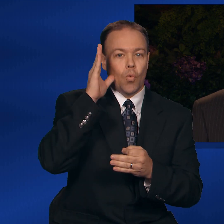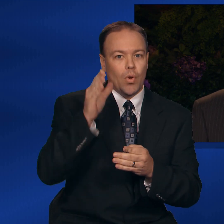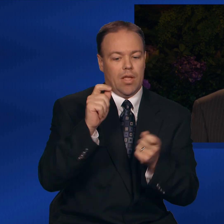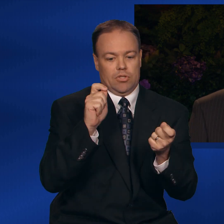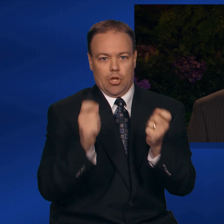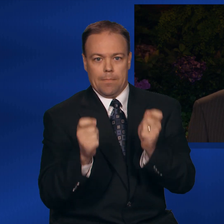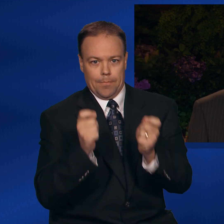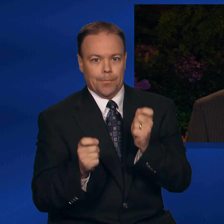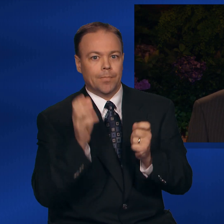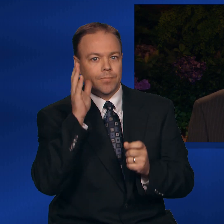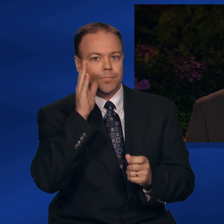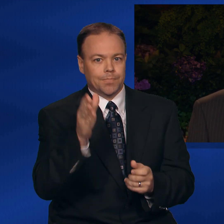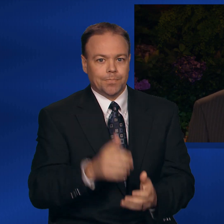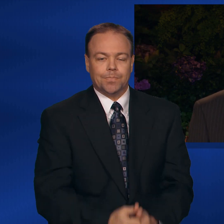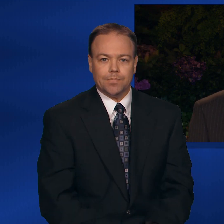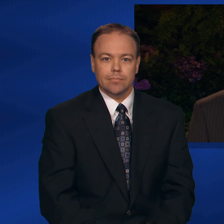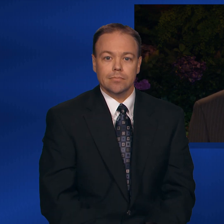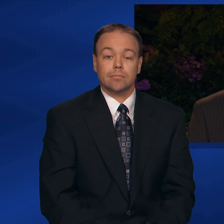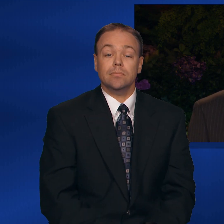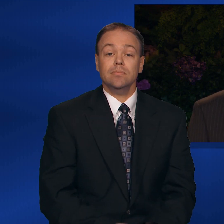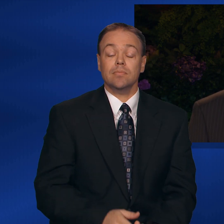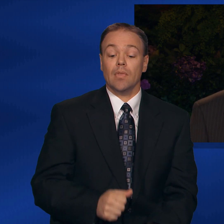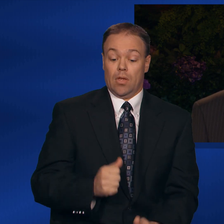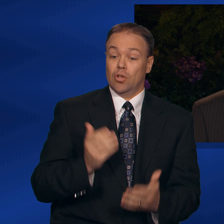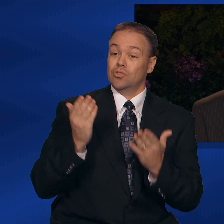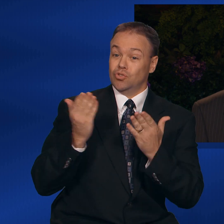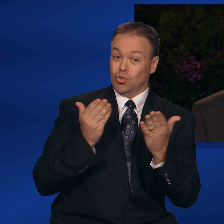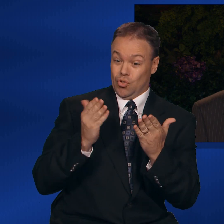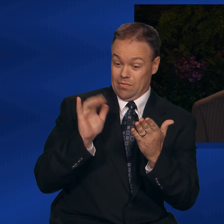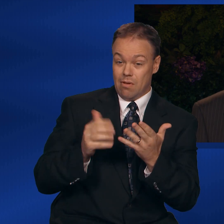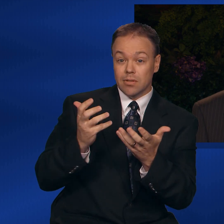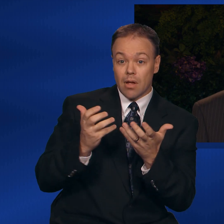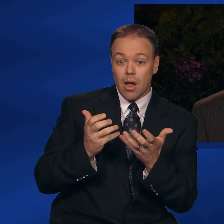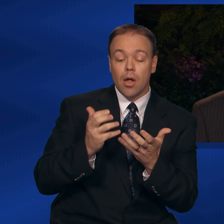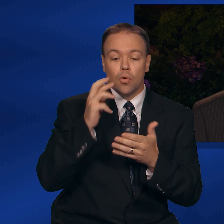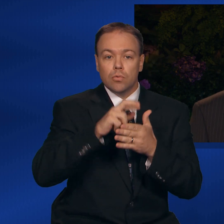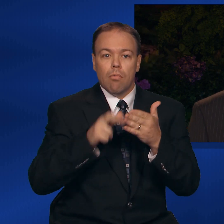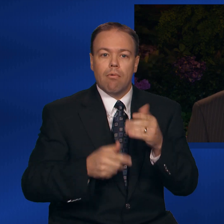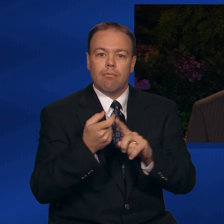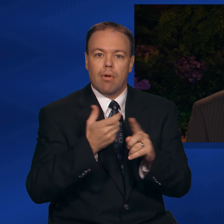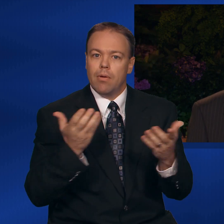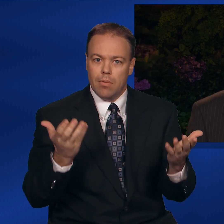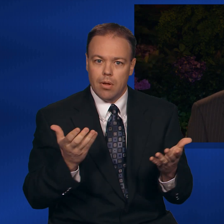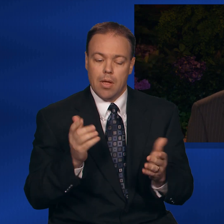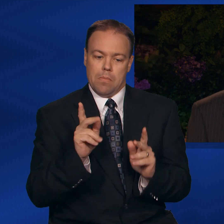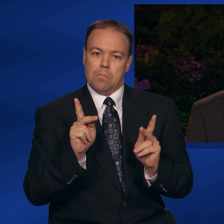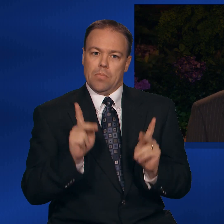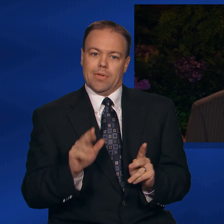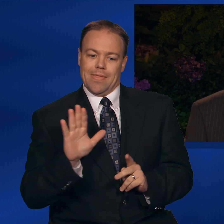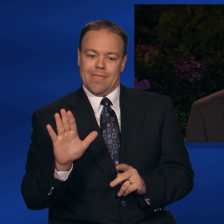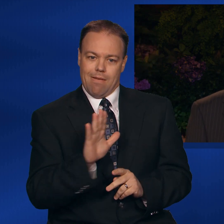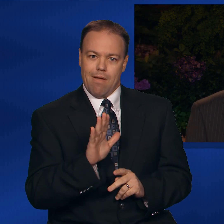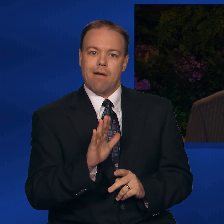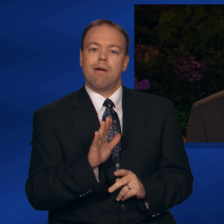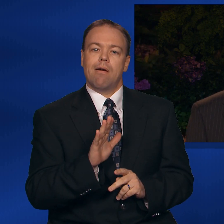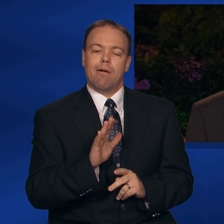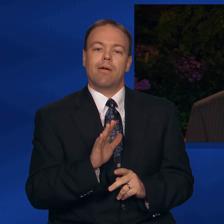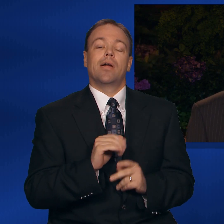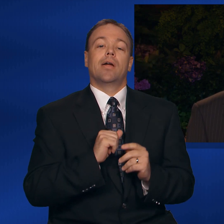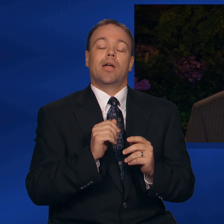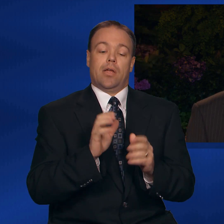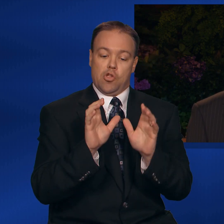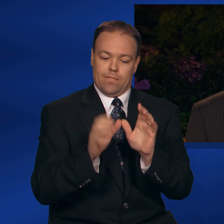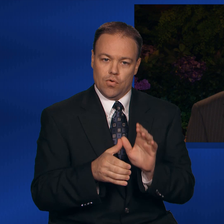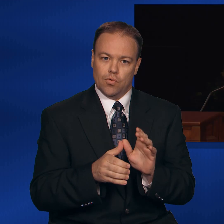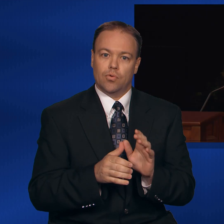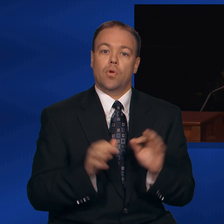A desire to serve is a natural outcome of one's conversion, worthiness, and